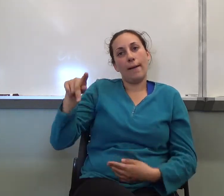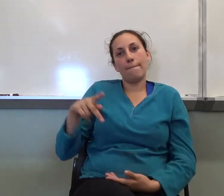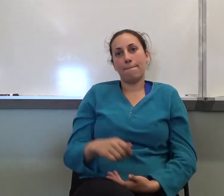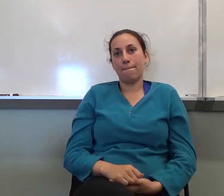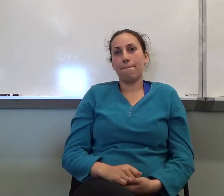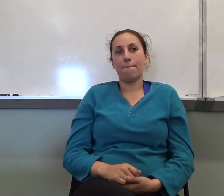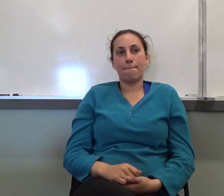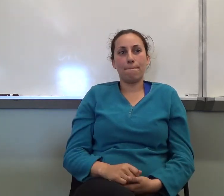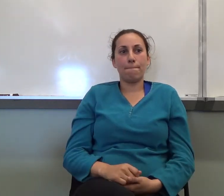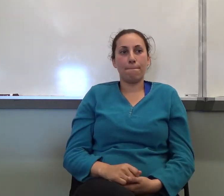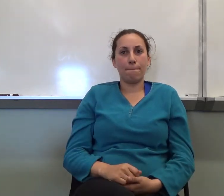around. Okay.